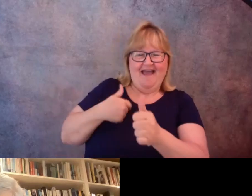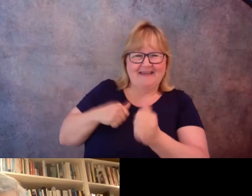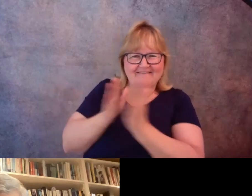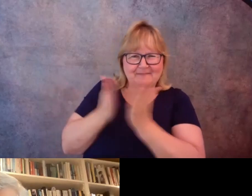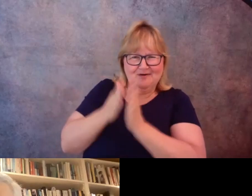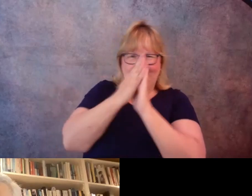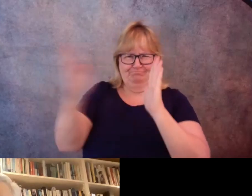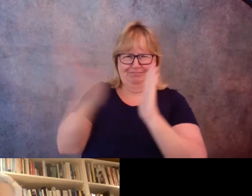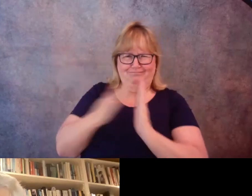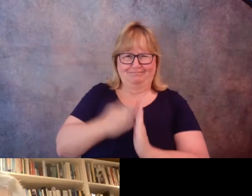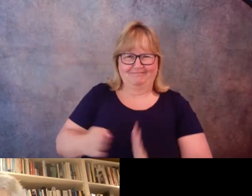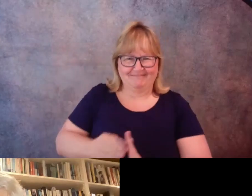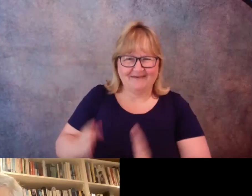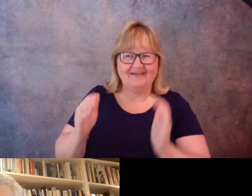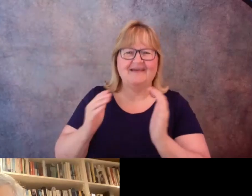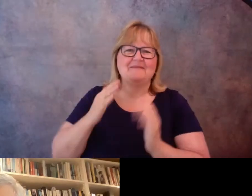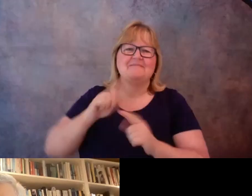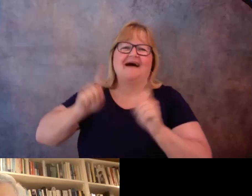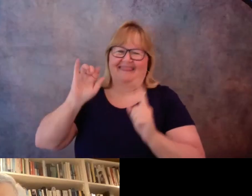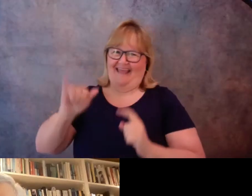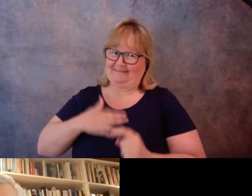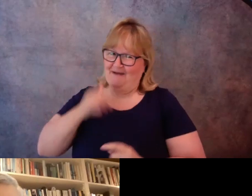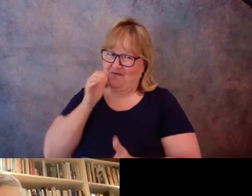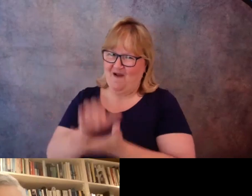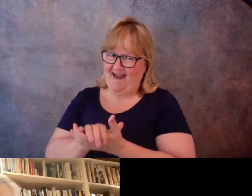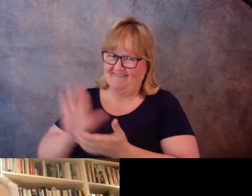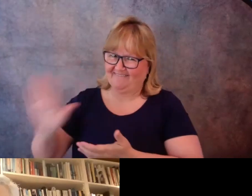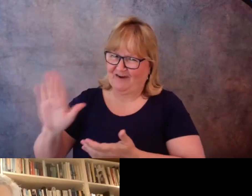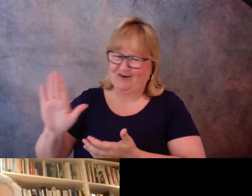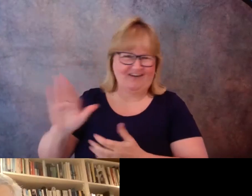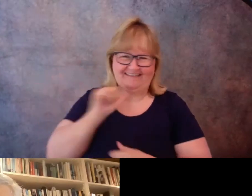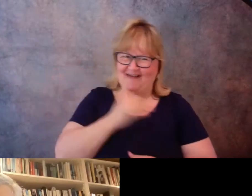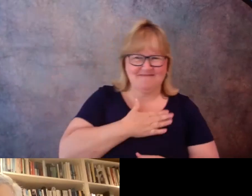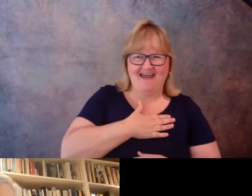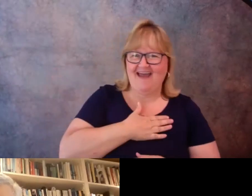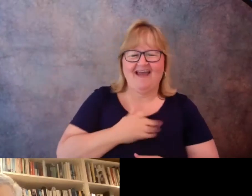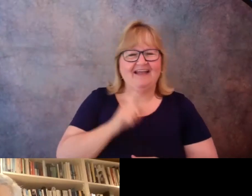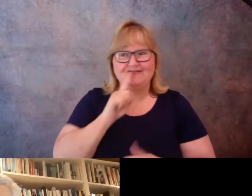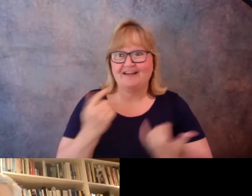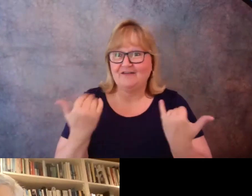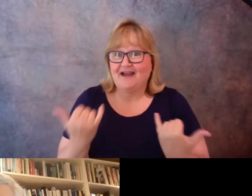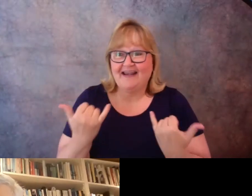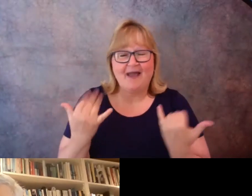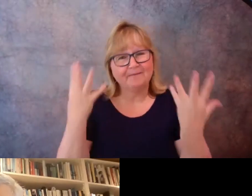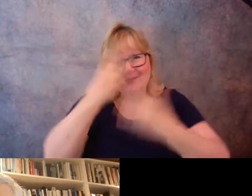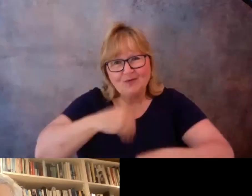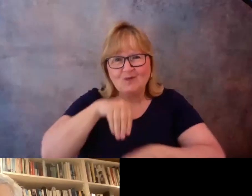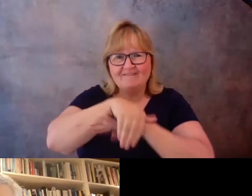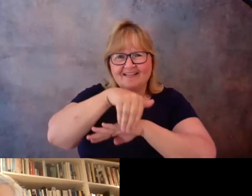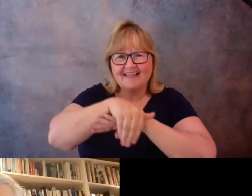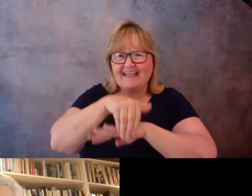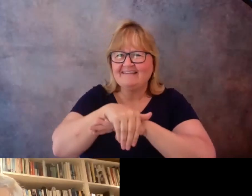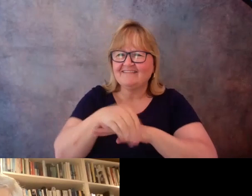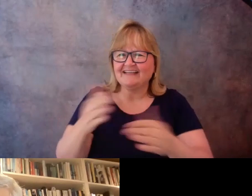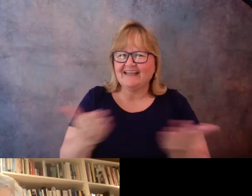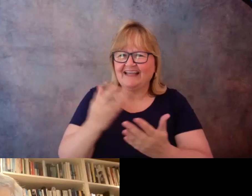at all. She's the literary one in the family. It's a very, very beautiful evening here in the west coast of Ireland, and